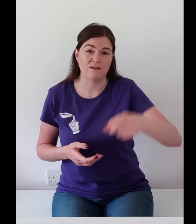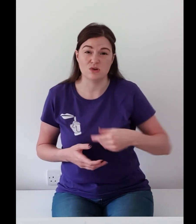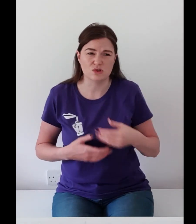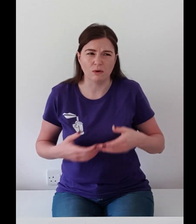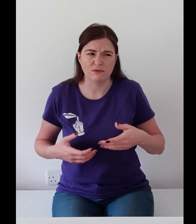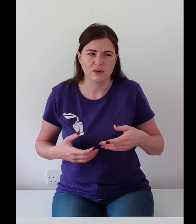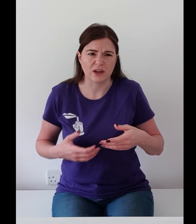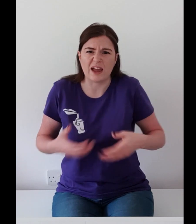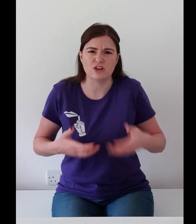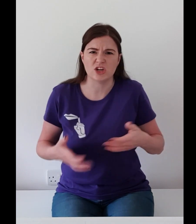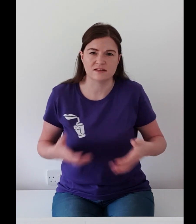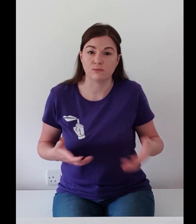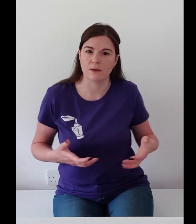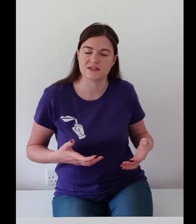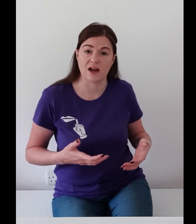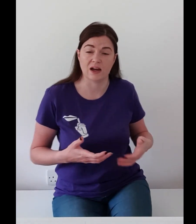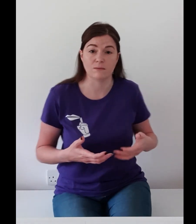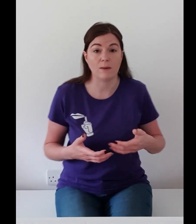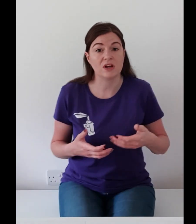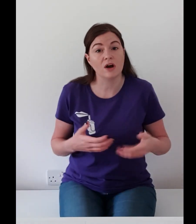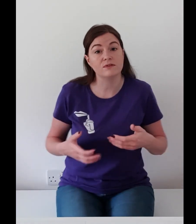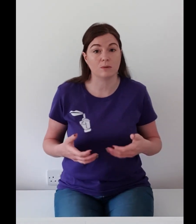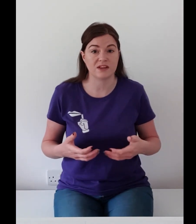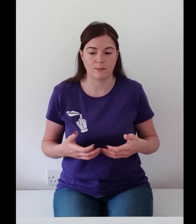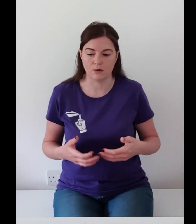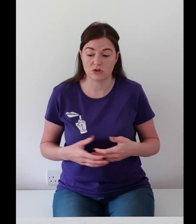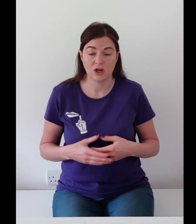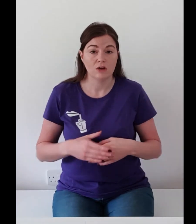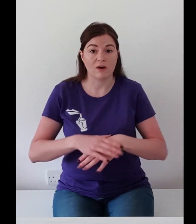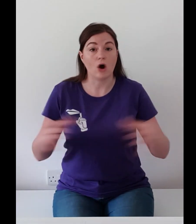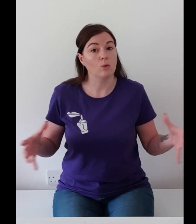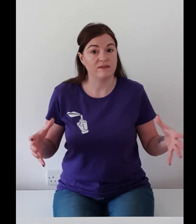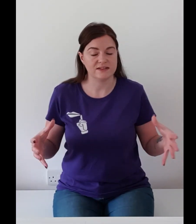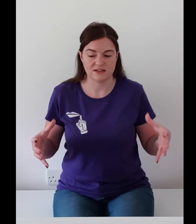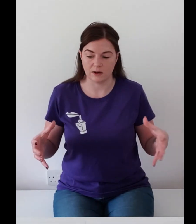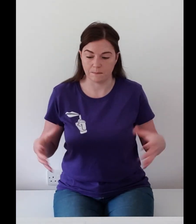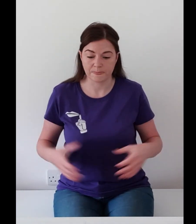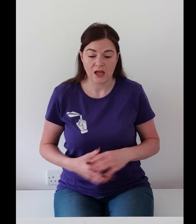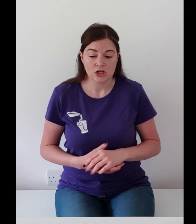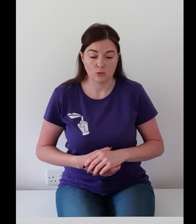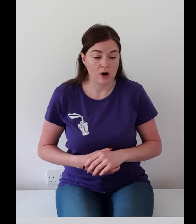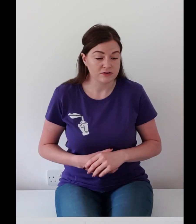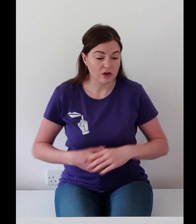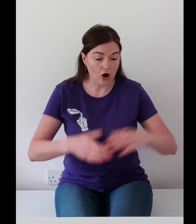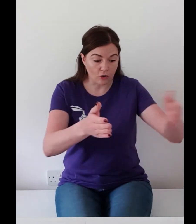and you'd sort of get the gist of what I was saying. And we kind of adopt that approach throughout the whole of our system. So whilst the